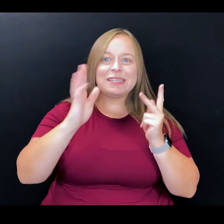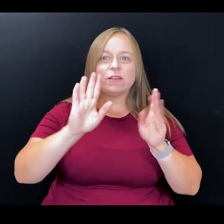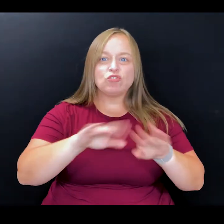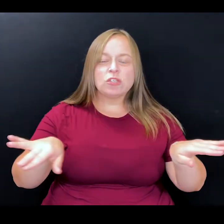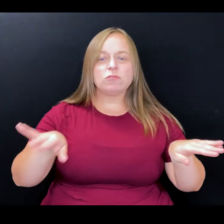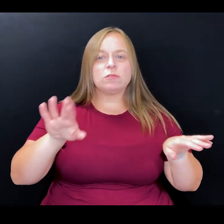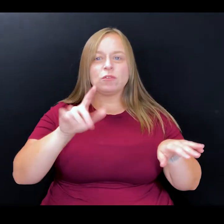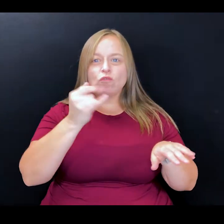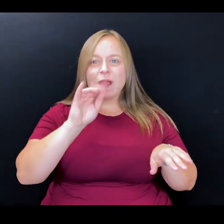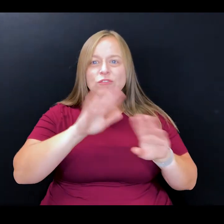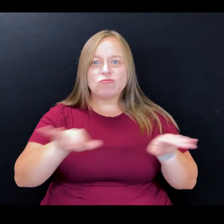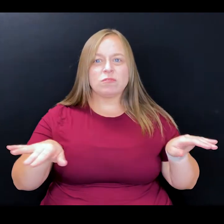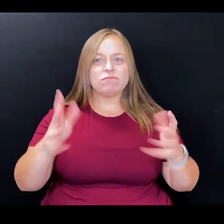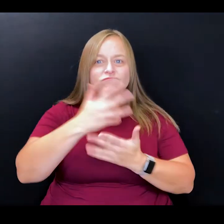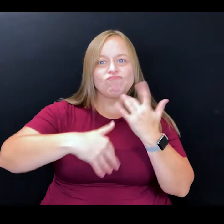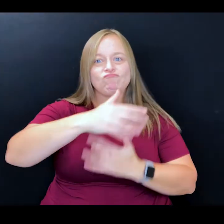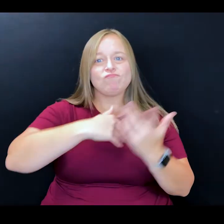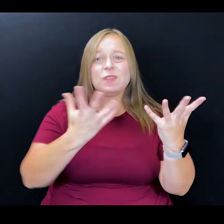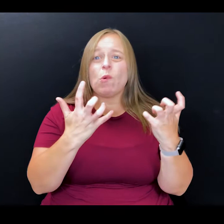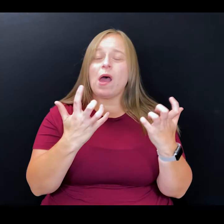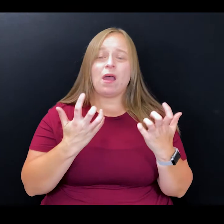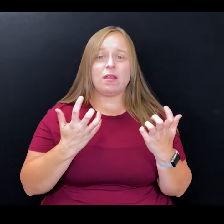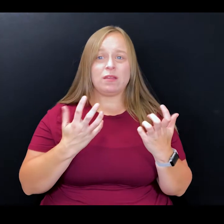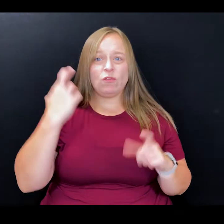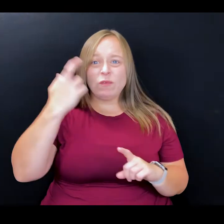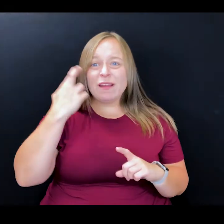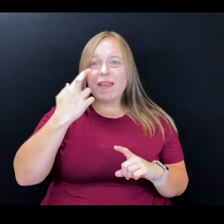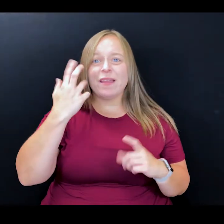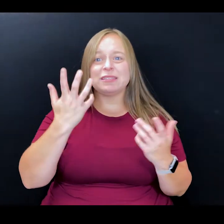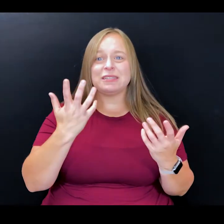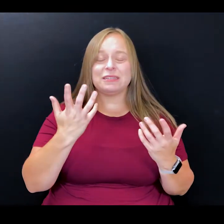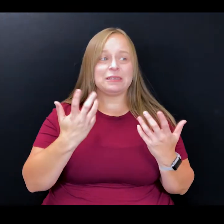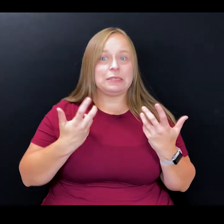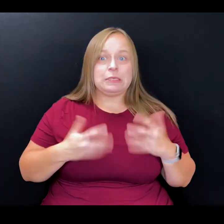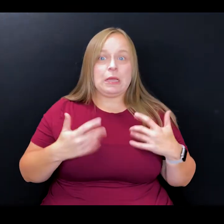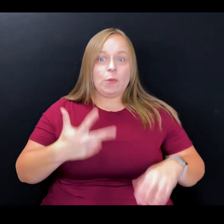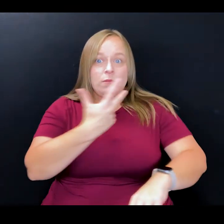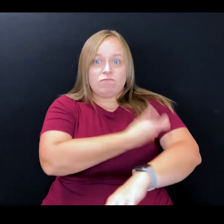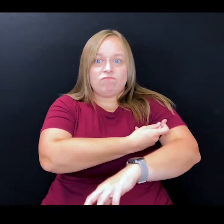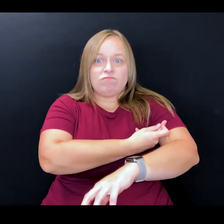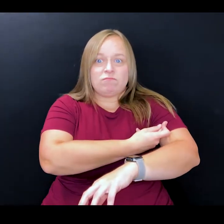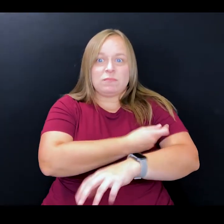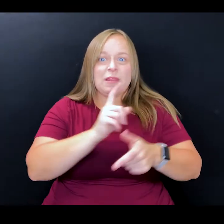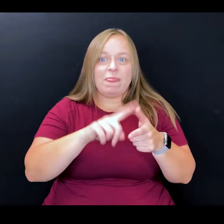their grandchildren. They want to be able to do the things. And realizing that if they were not able to